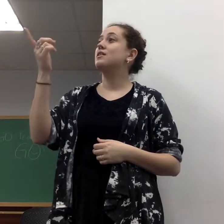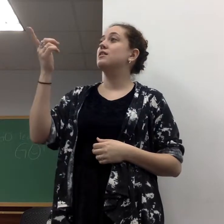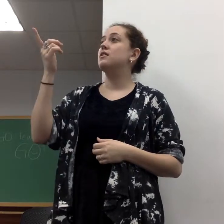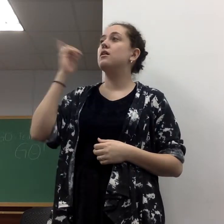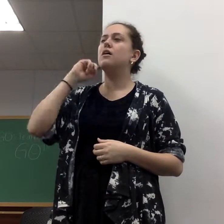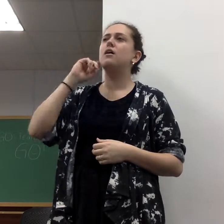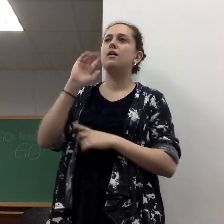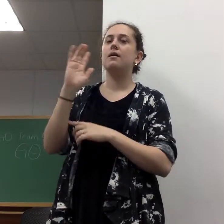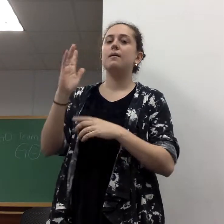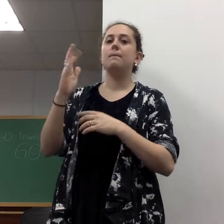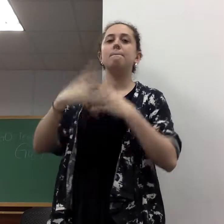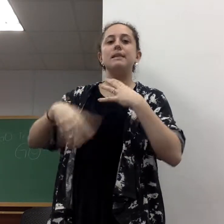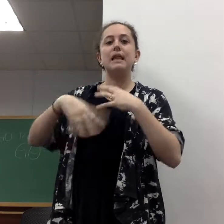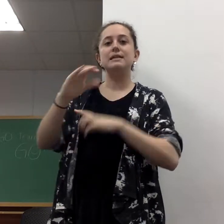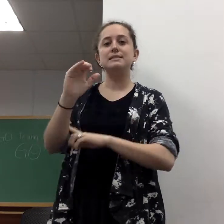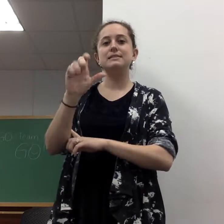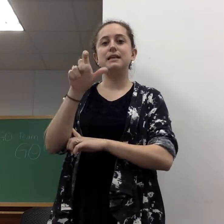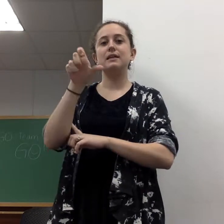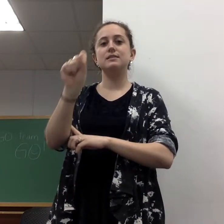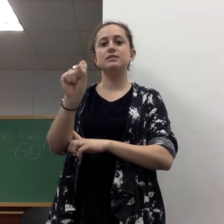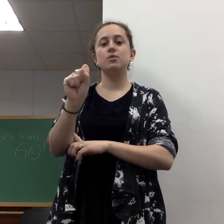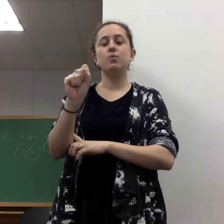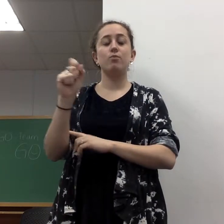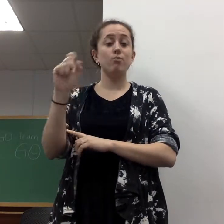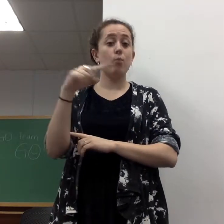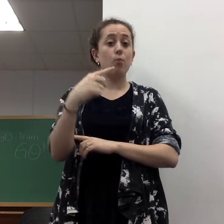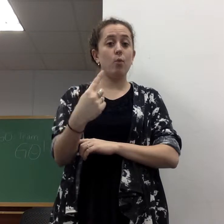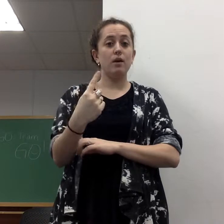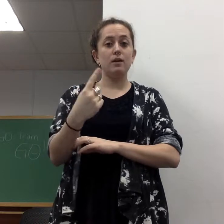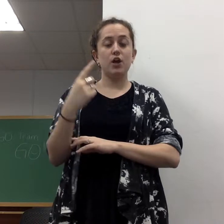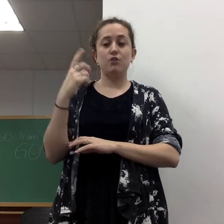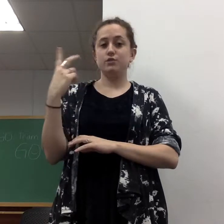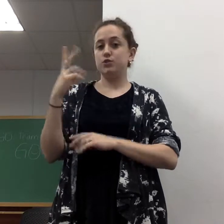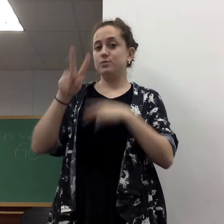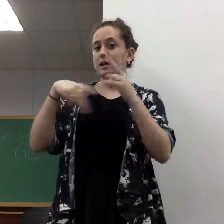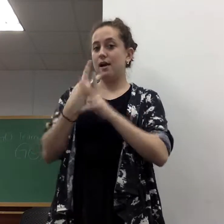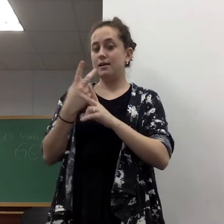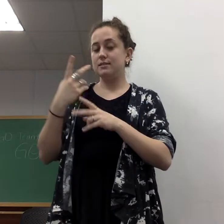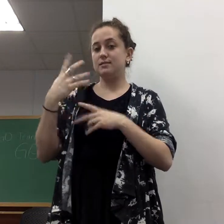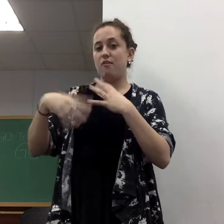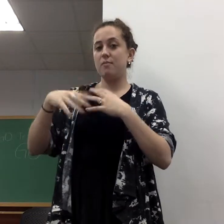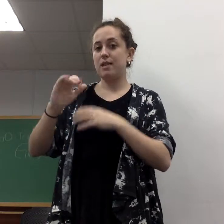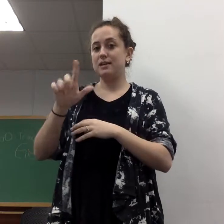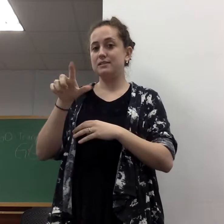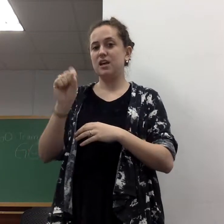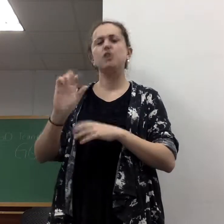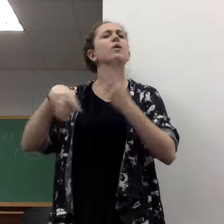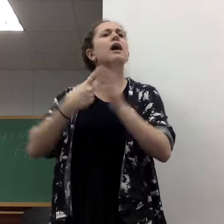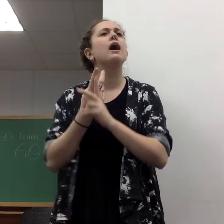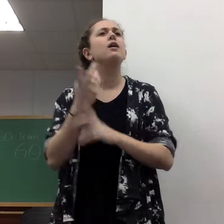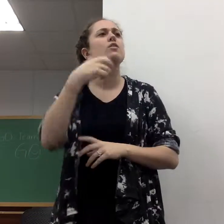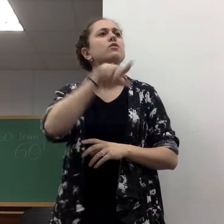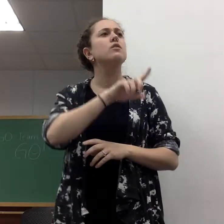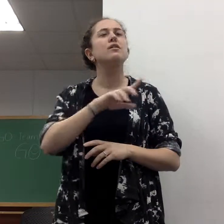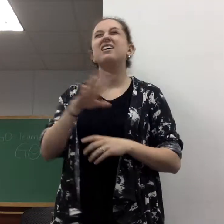One of the 2 types of blood cells that we know that makes. Hannah? You got it? Red. What do red blood